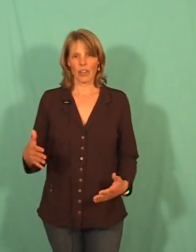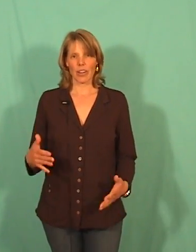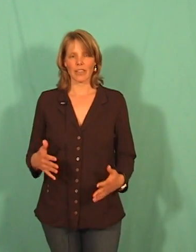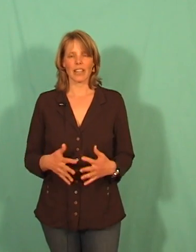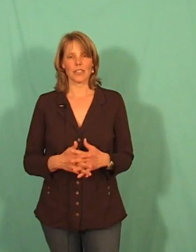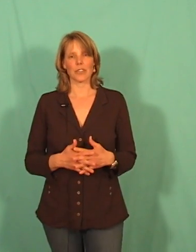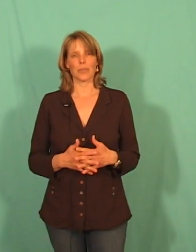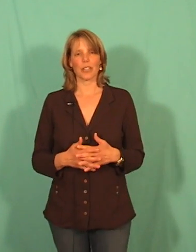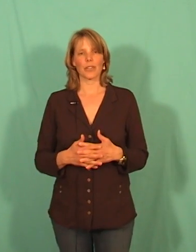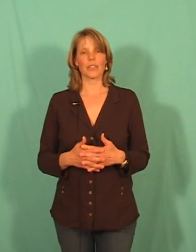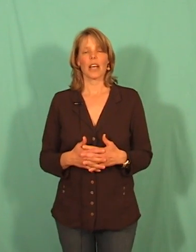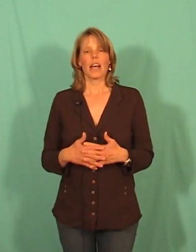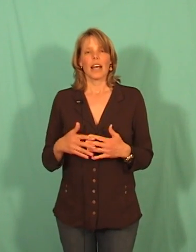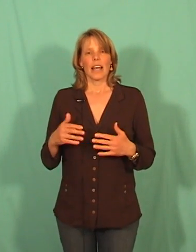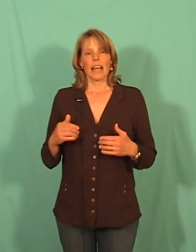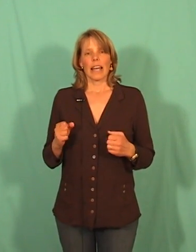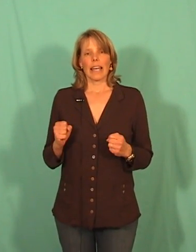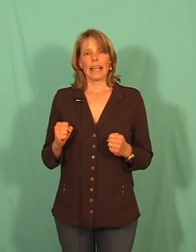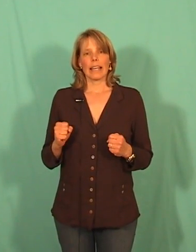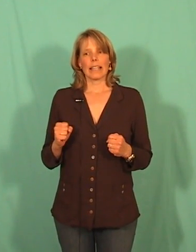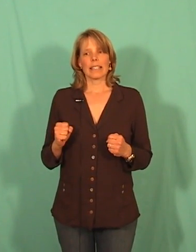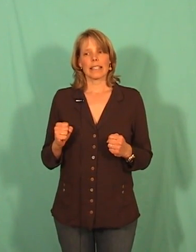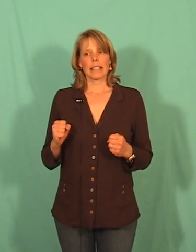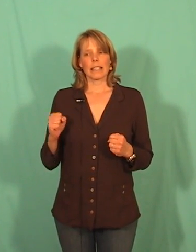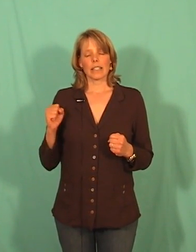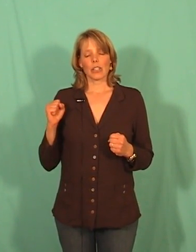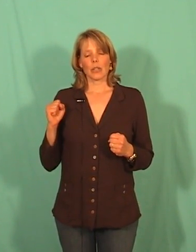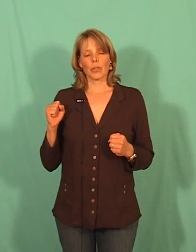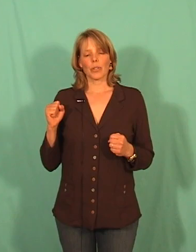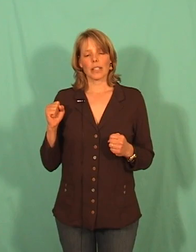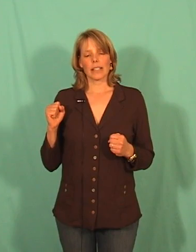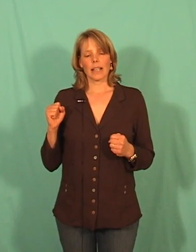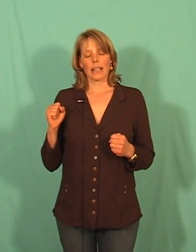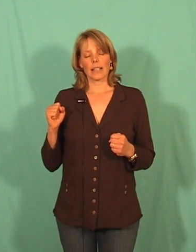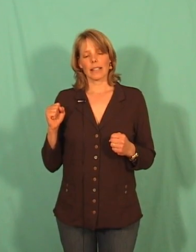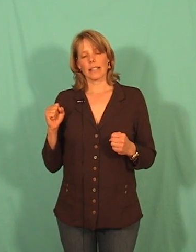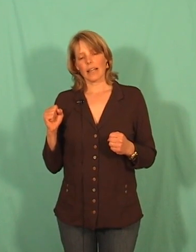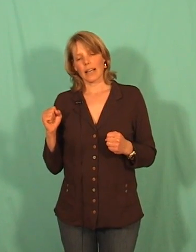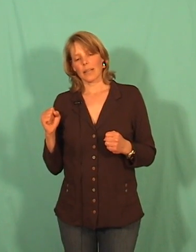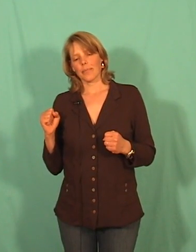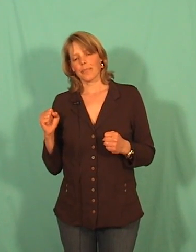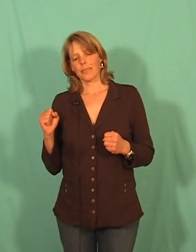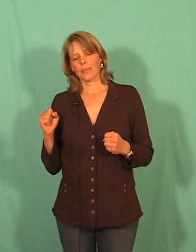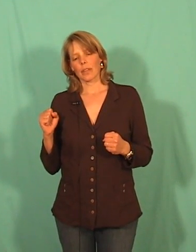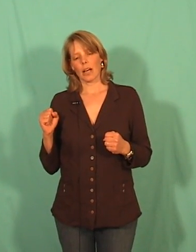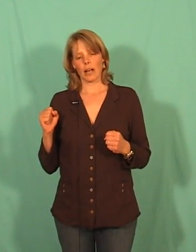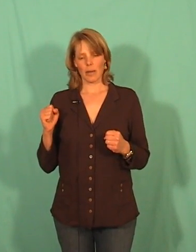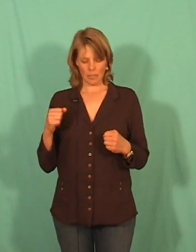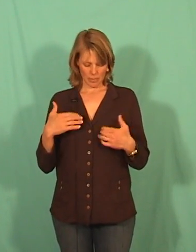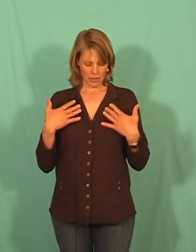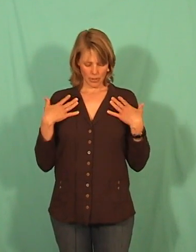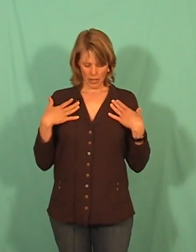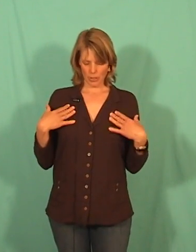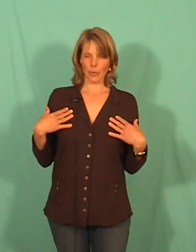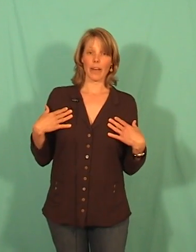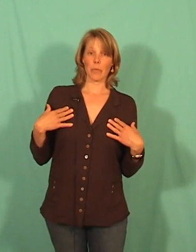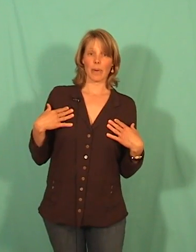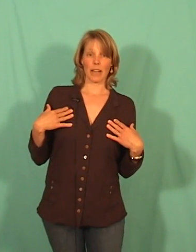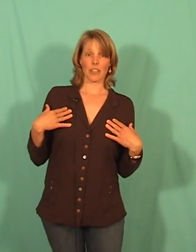song, has to do with clothes. And so you can sign, okay, so I have a brown